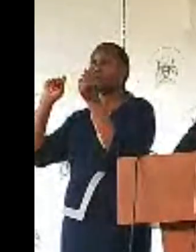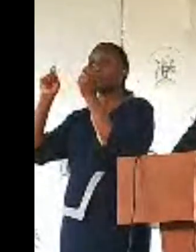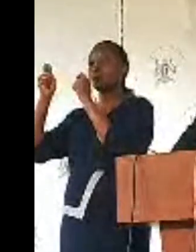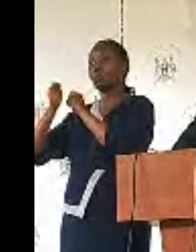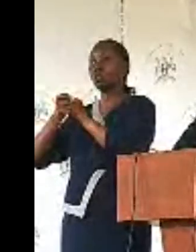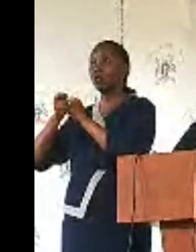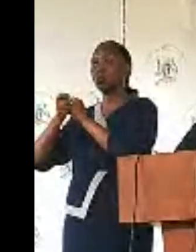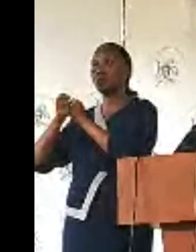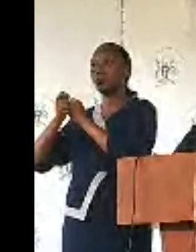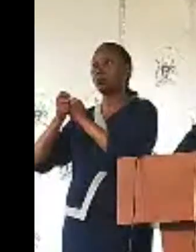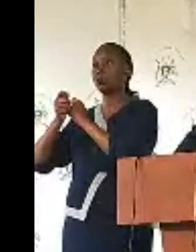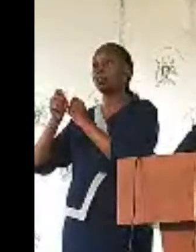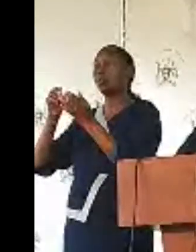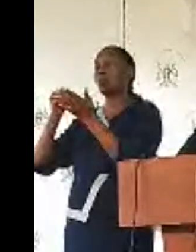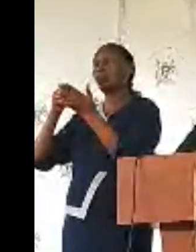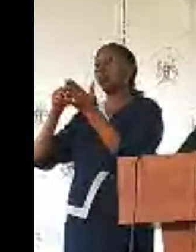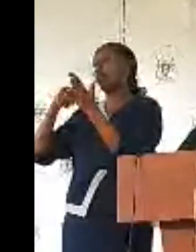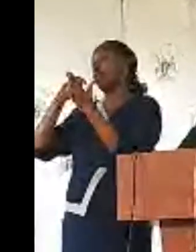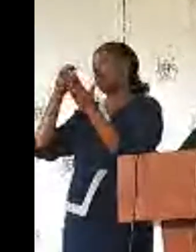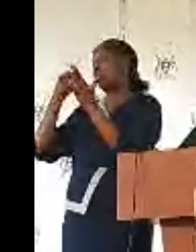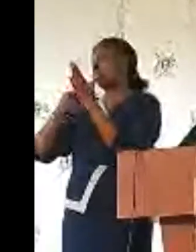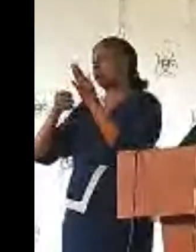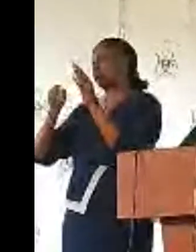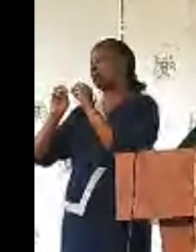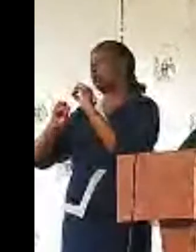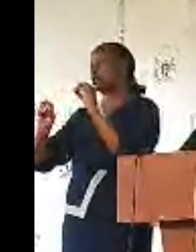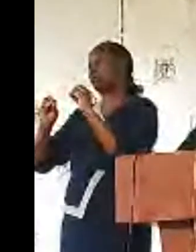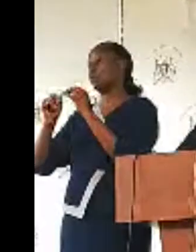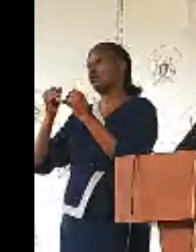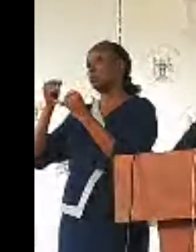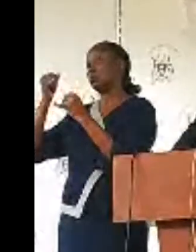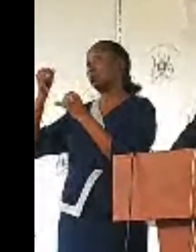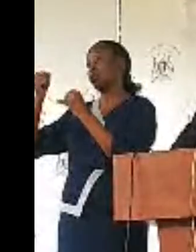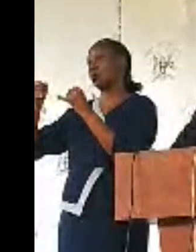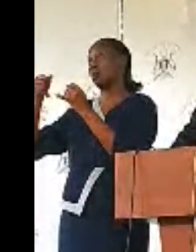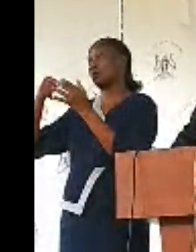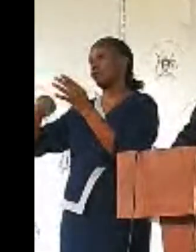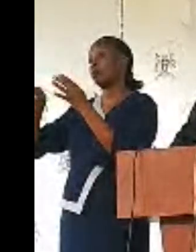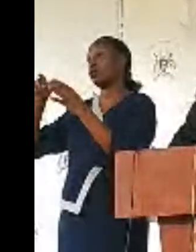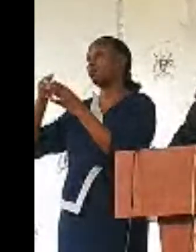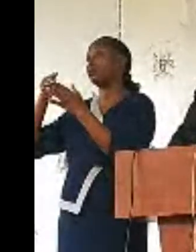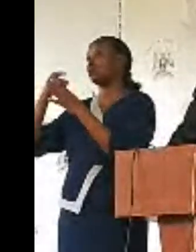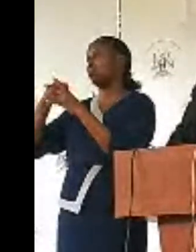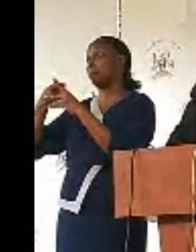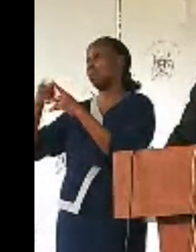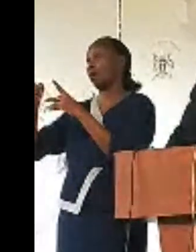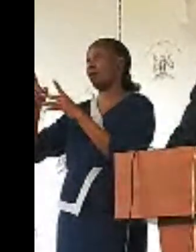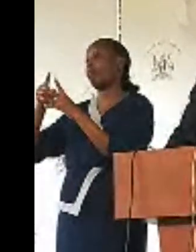without any fee up to the end of this coming month of June.